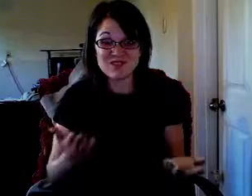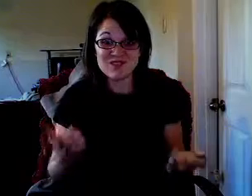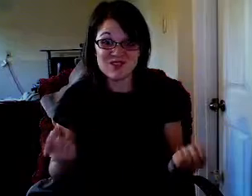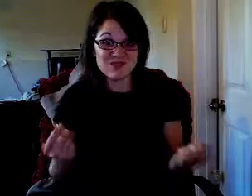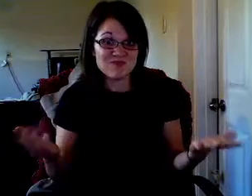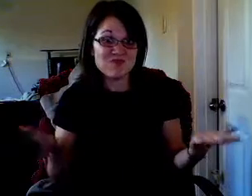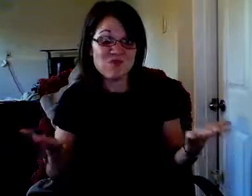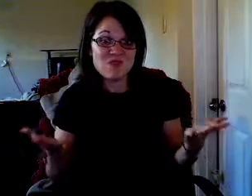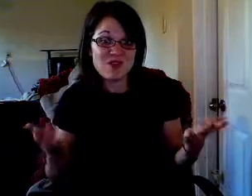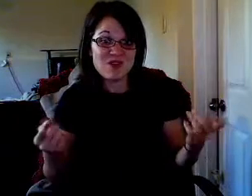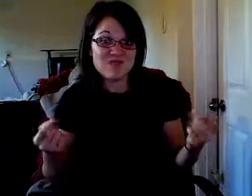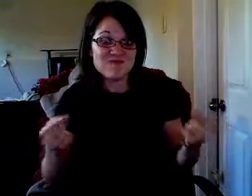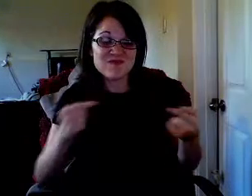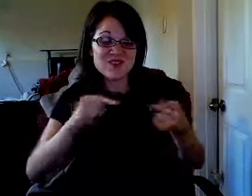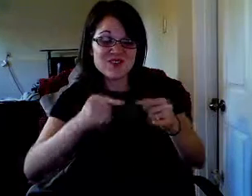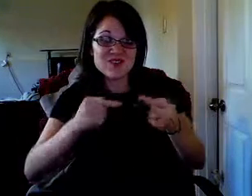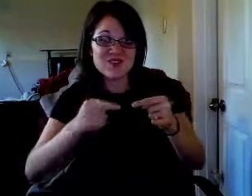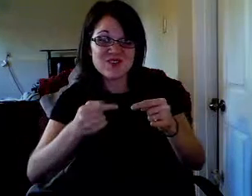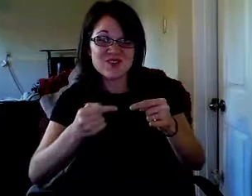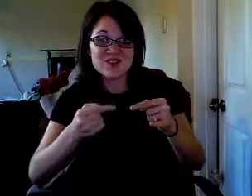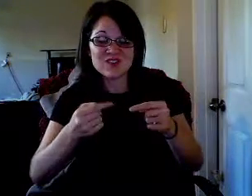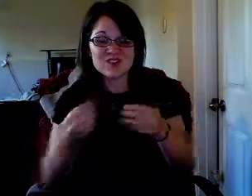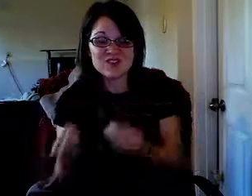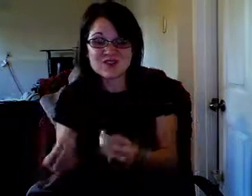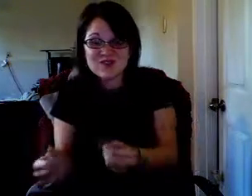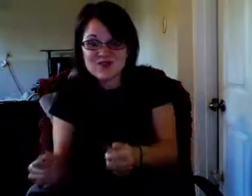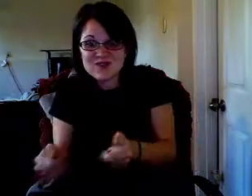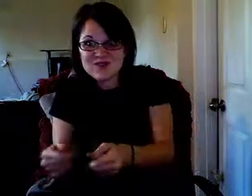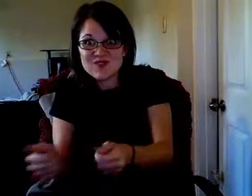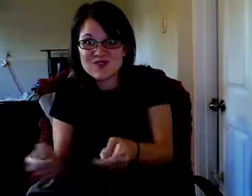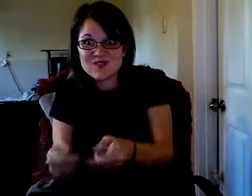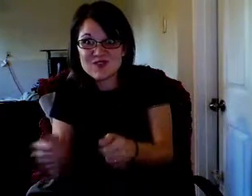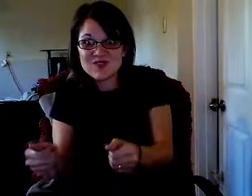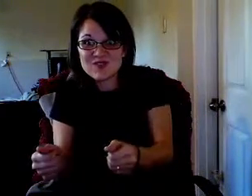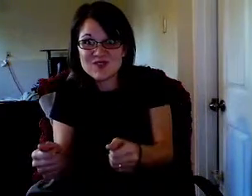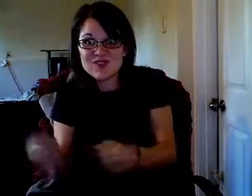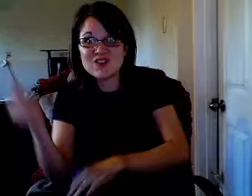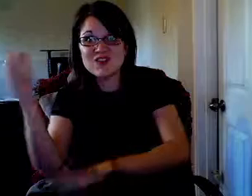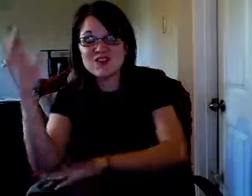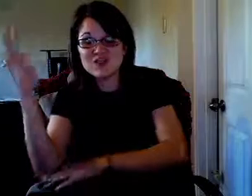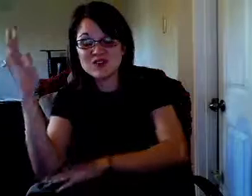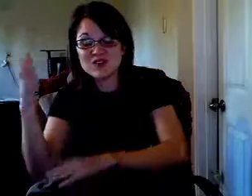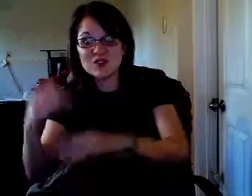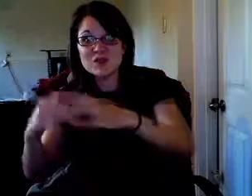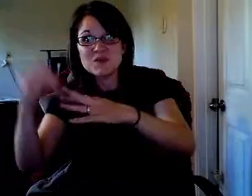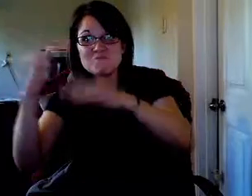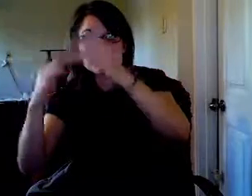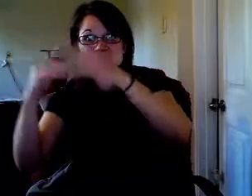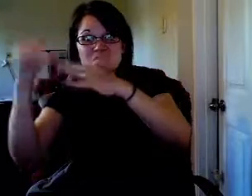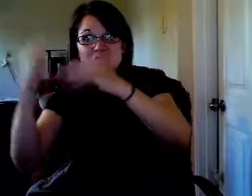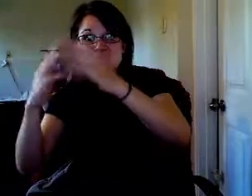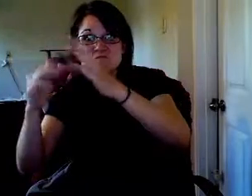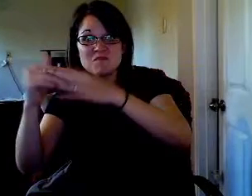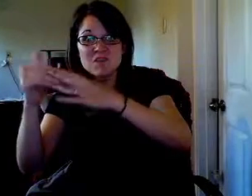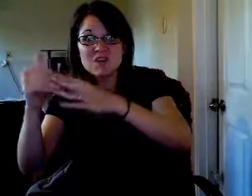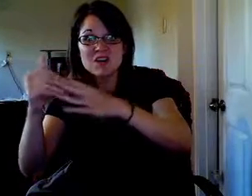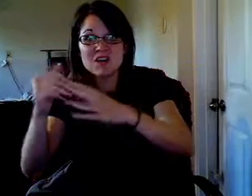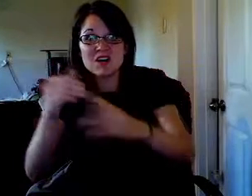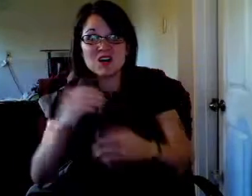and water. Forests all over the world are dying, and fish are dying. In Scandinavia, there are dead lakes, which are